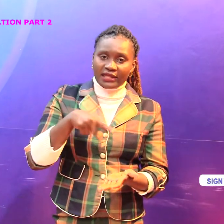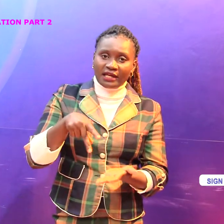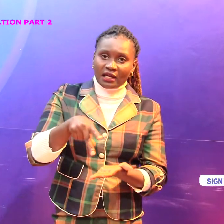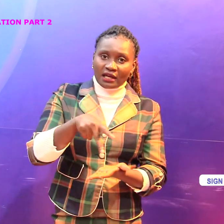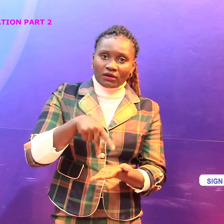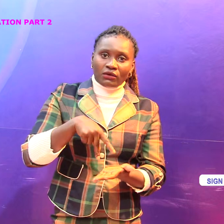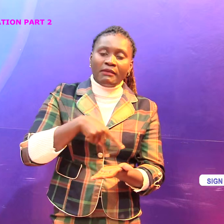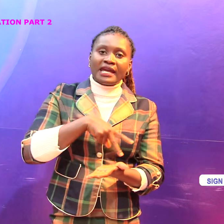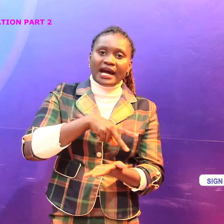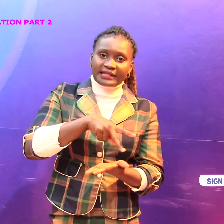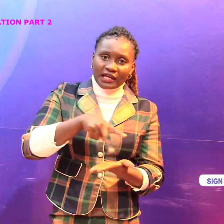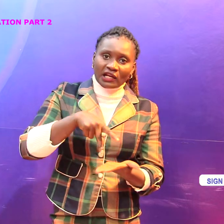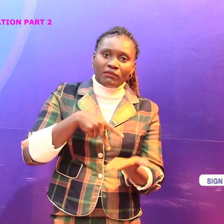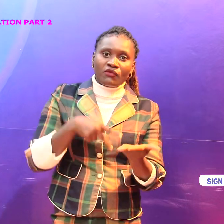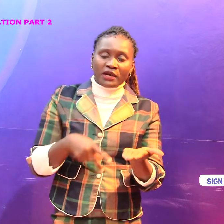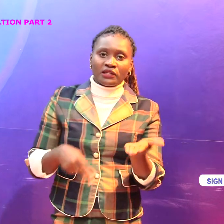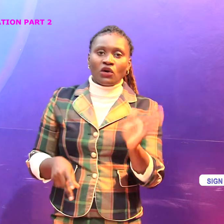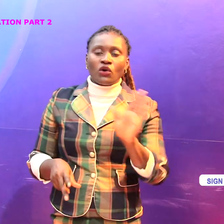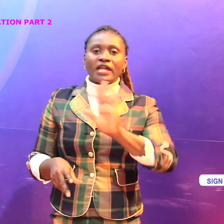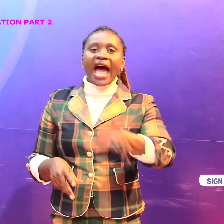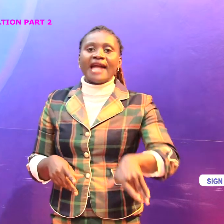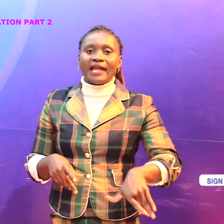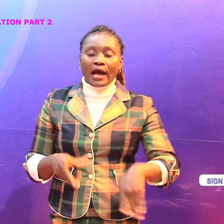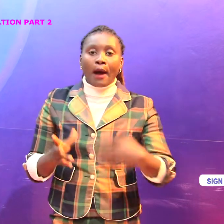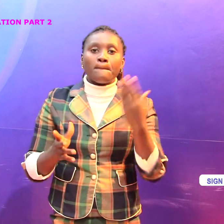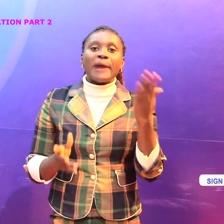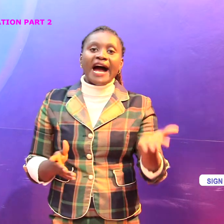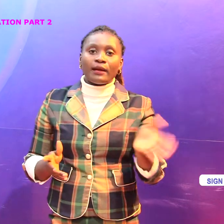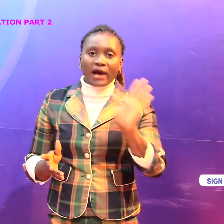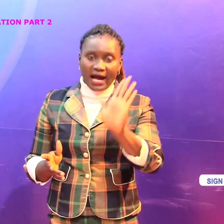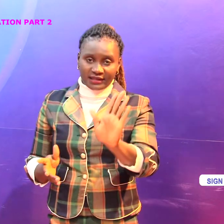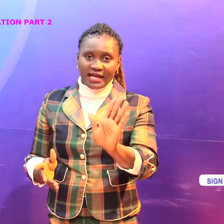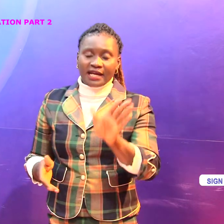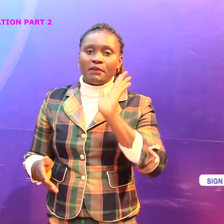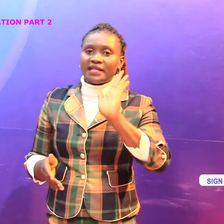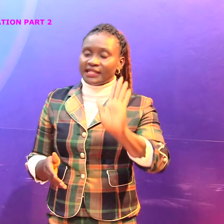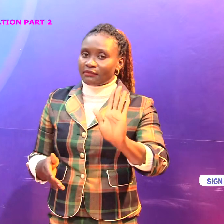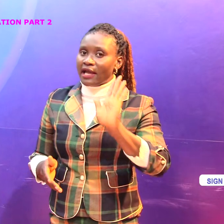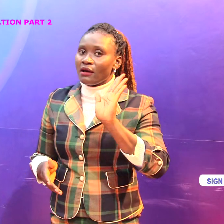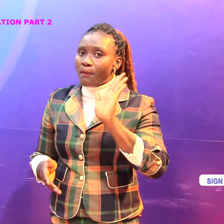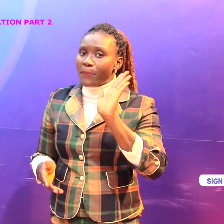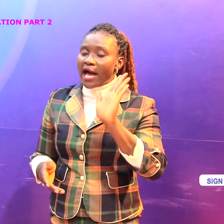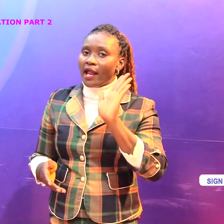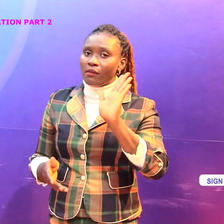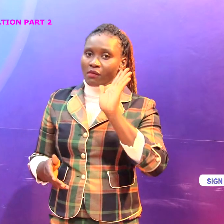then we make a circular movement on the other palm hand. Remember, this is my palm